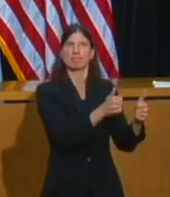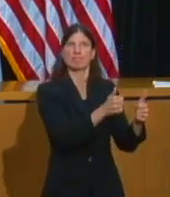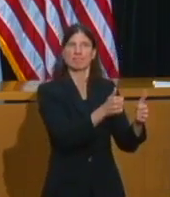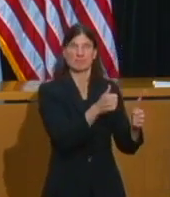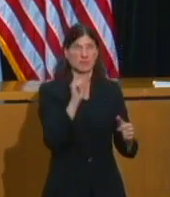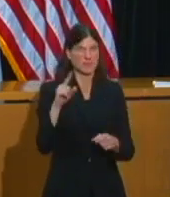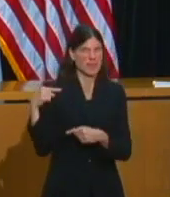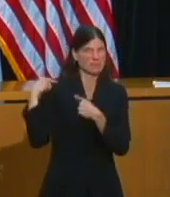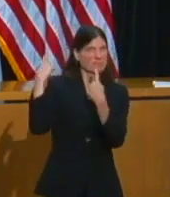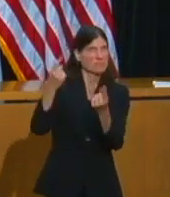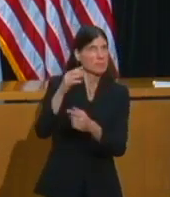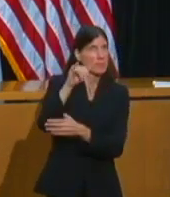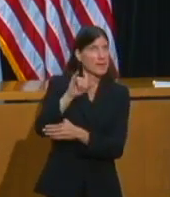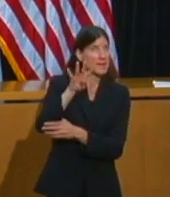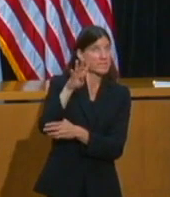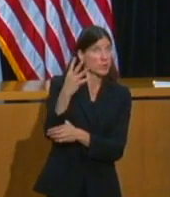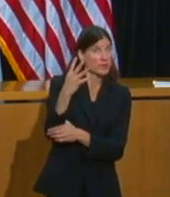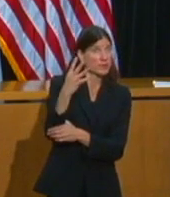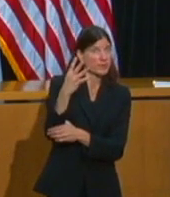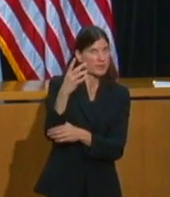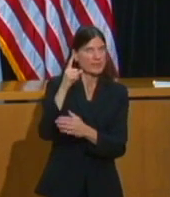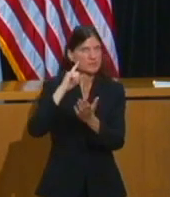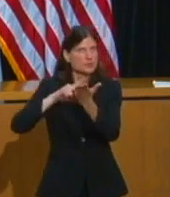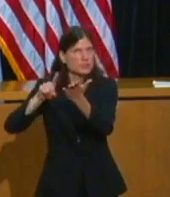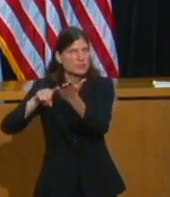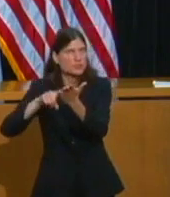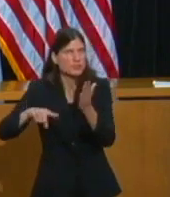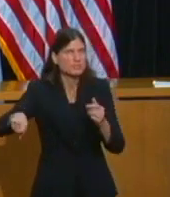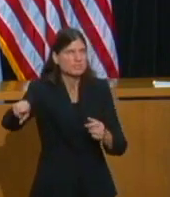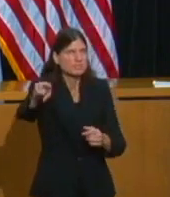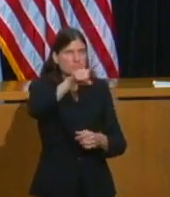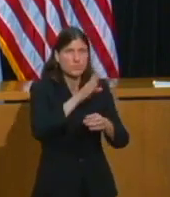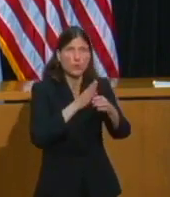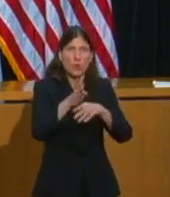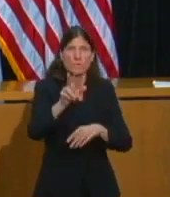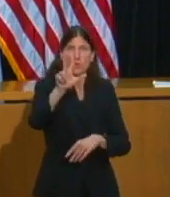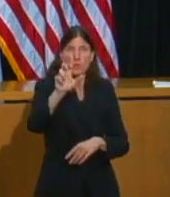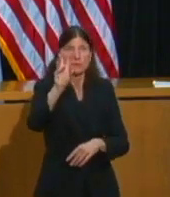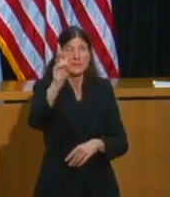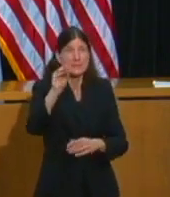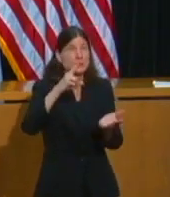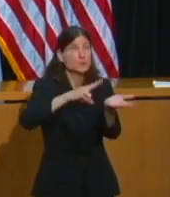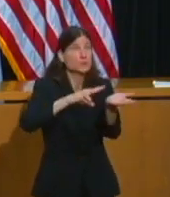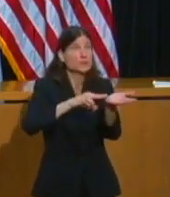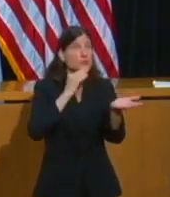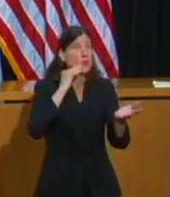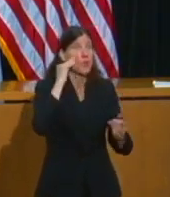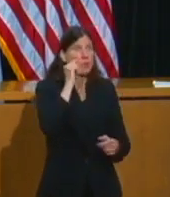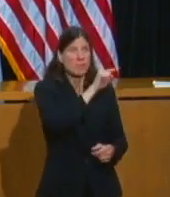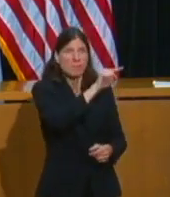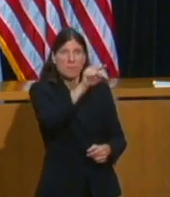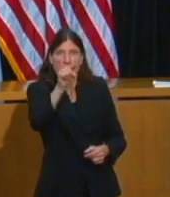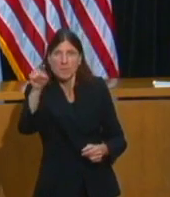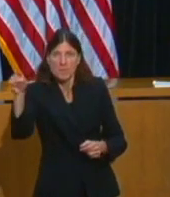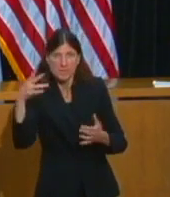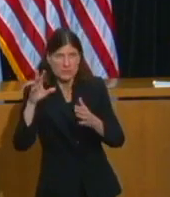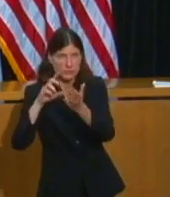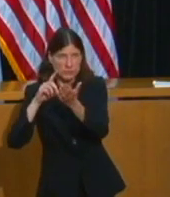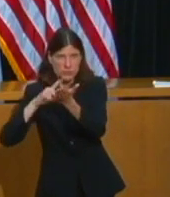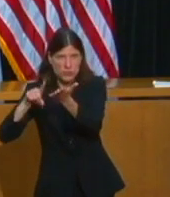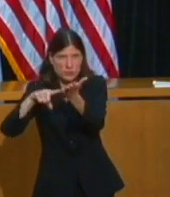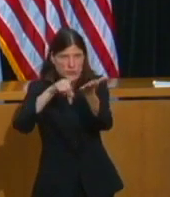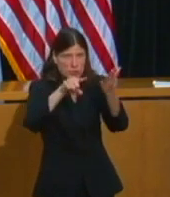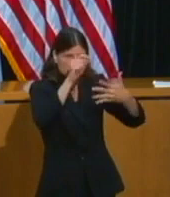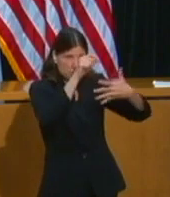were audited. Facilities were categorized by red, yellow, or green based on their failure to meet one or more core